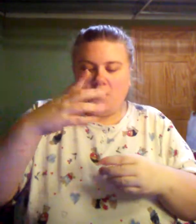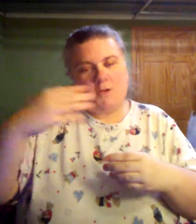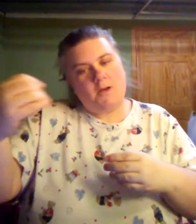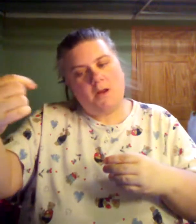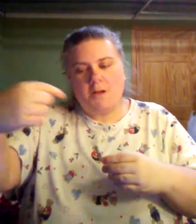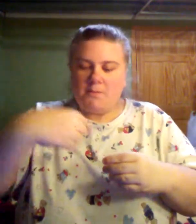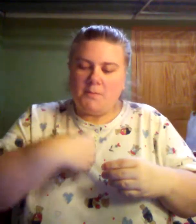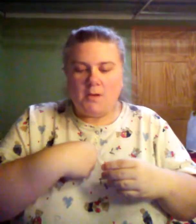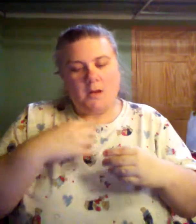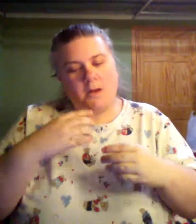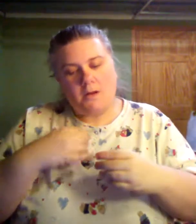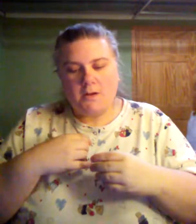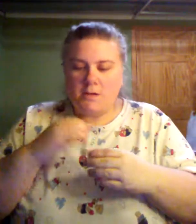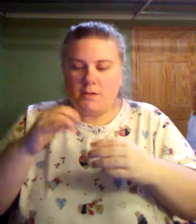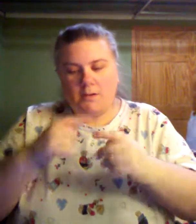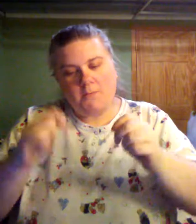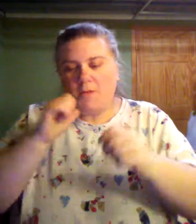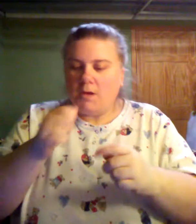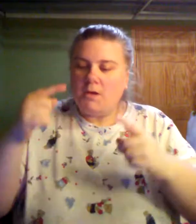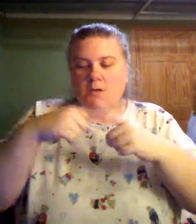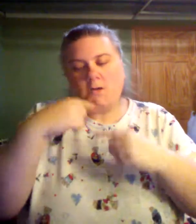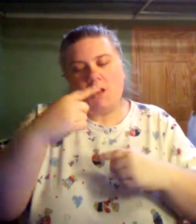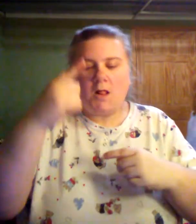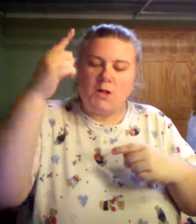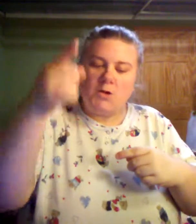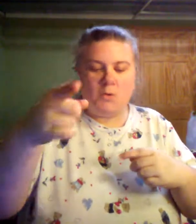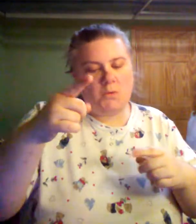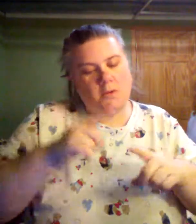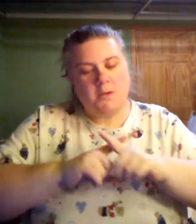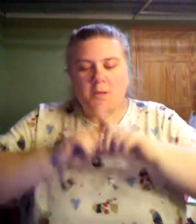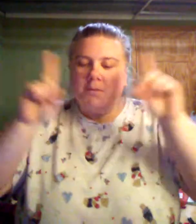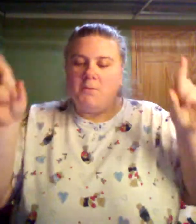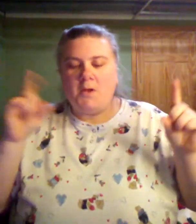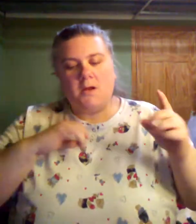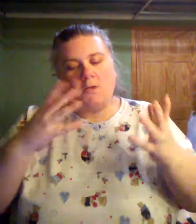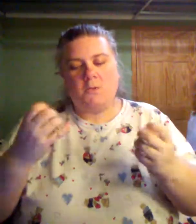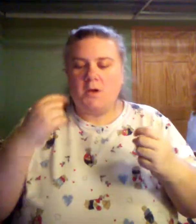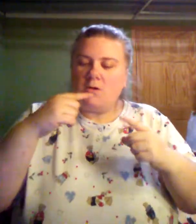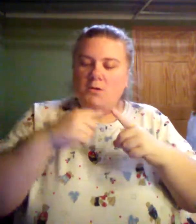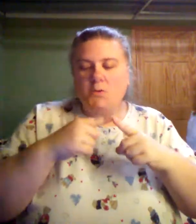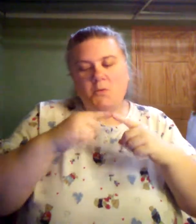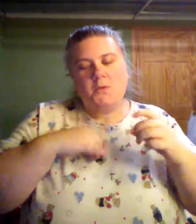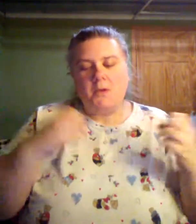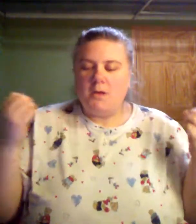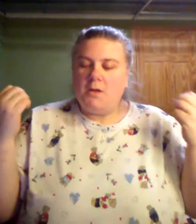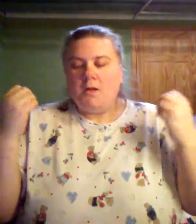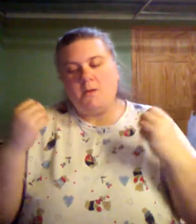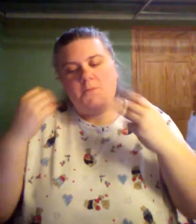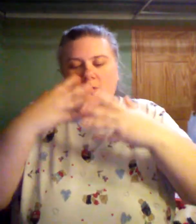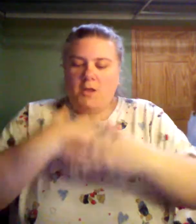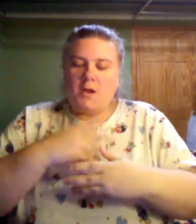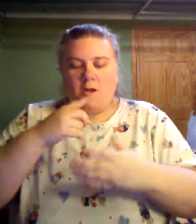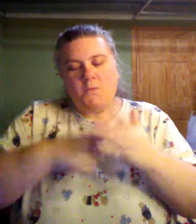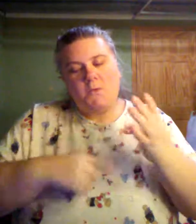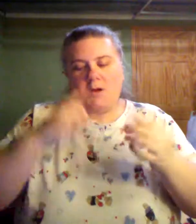you and me, I'm Not to tell you, but I want to I'm scared of